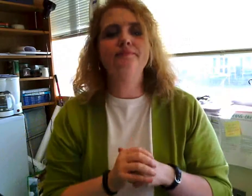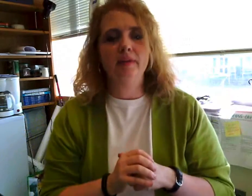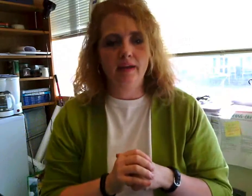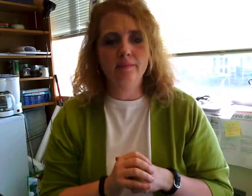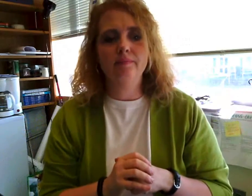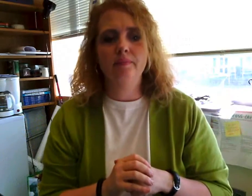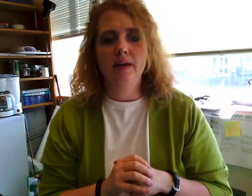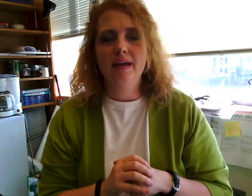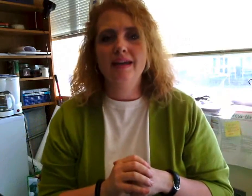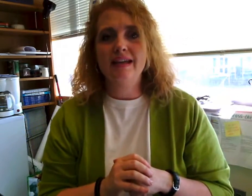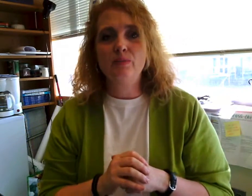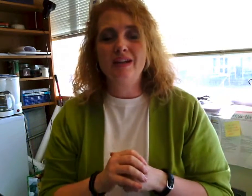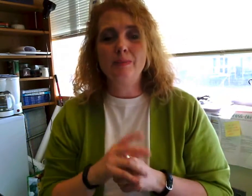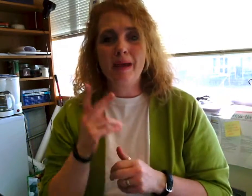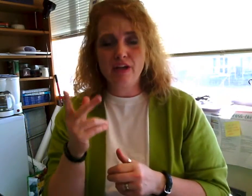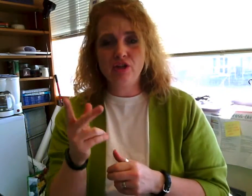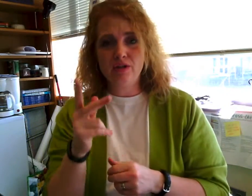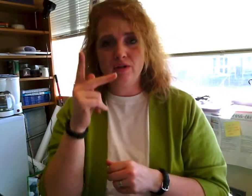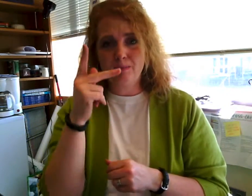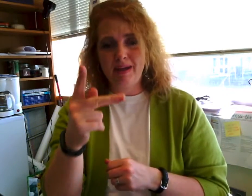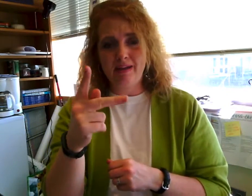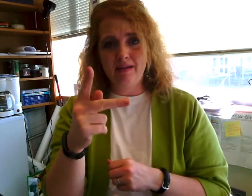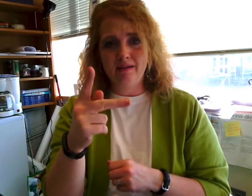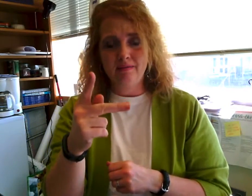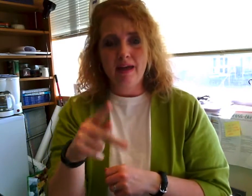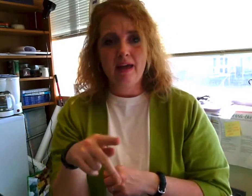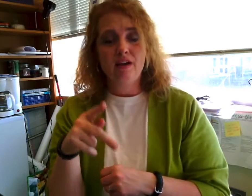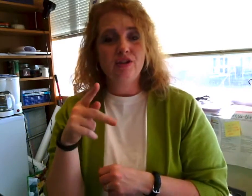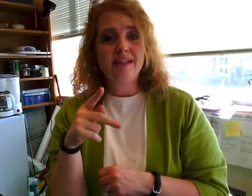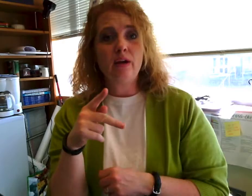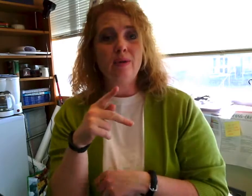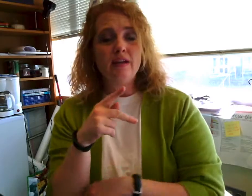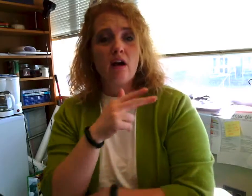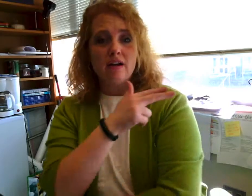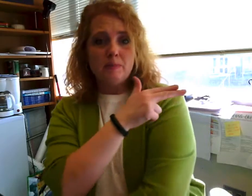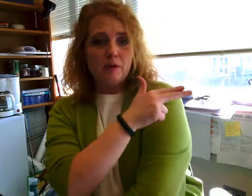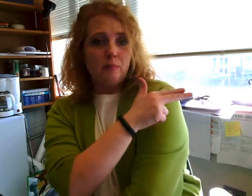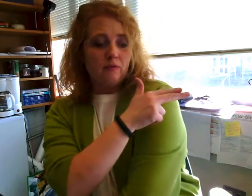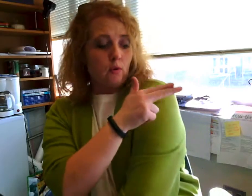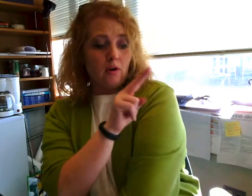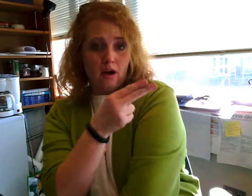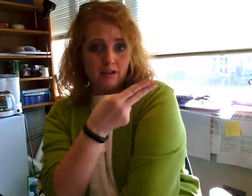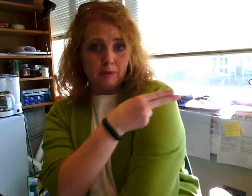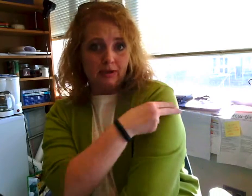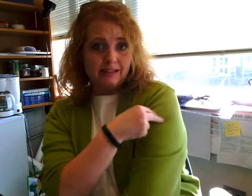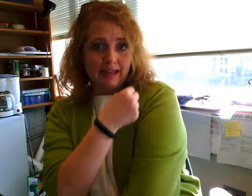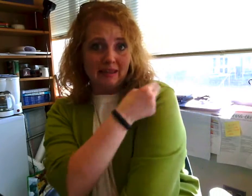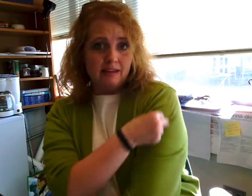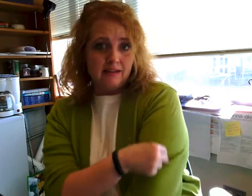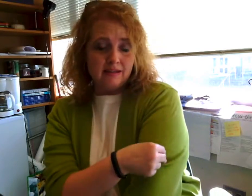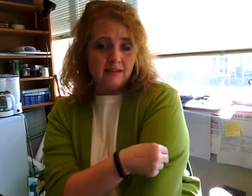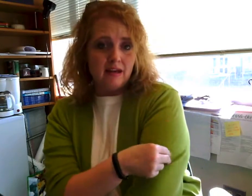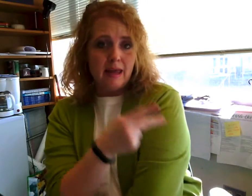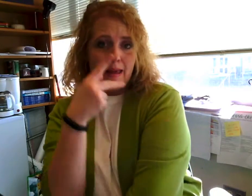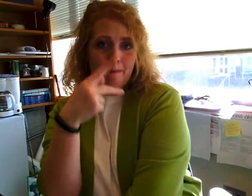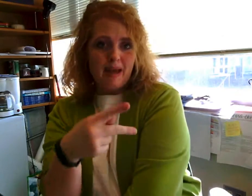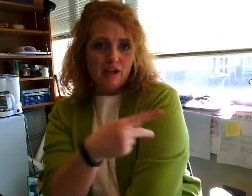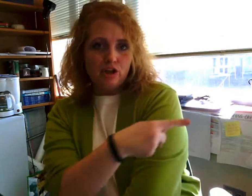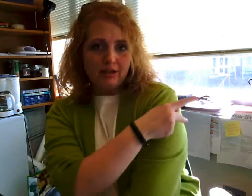examination, okay? Next one is patient, is P. Just like we did hospital before, hospital is like this,